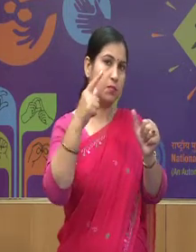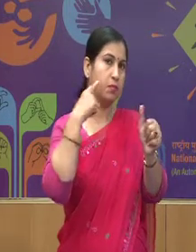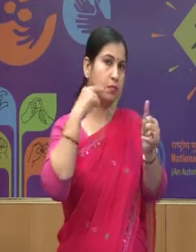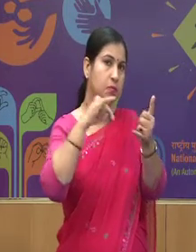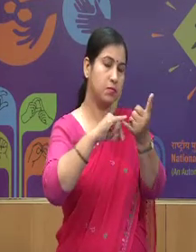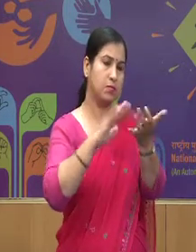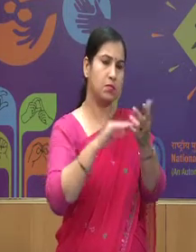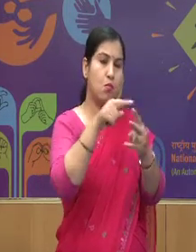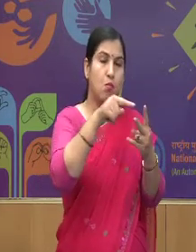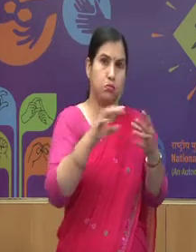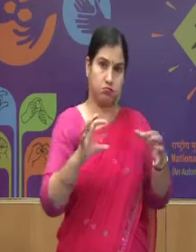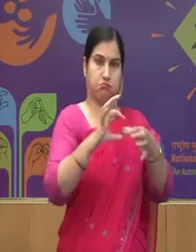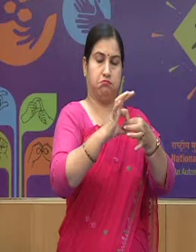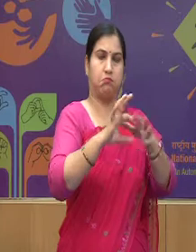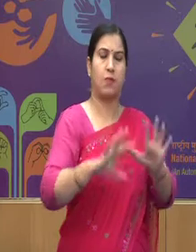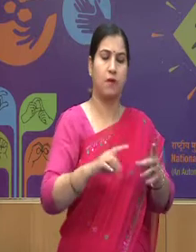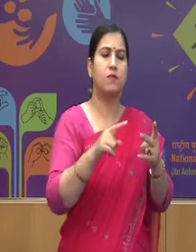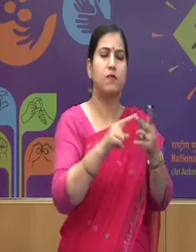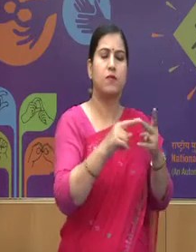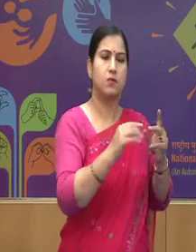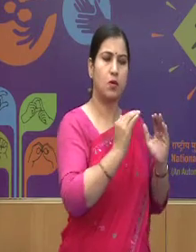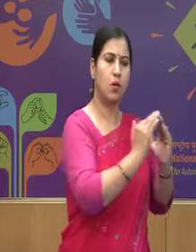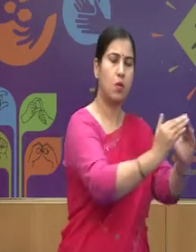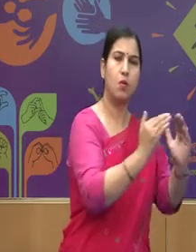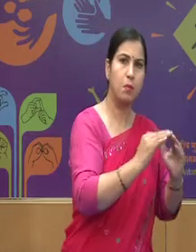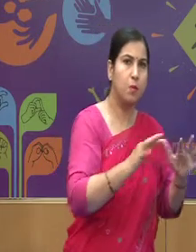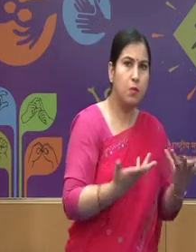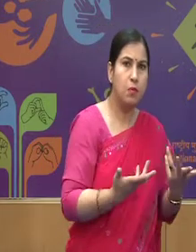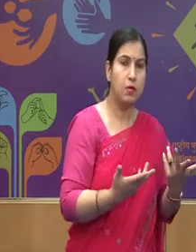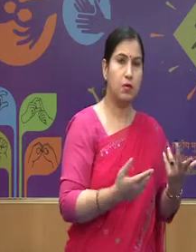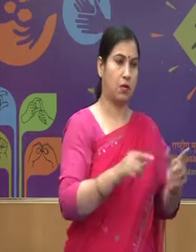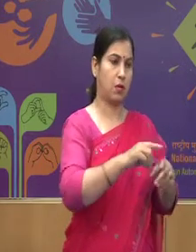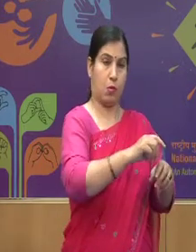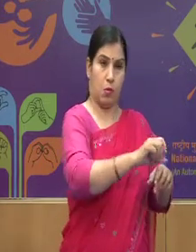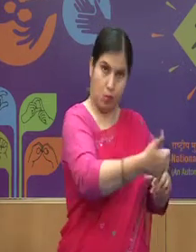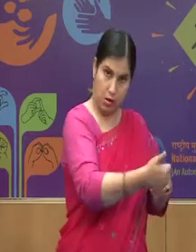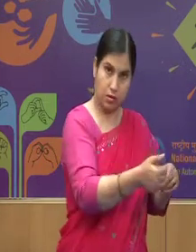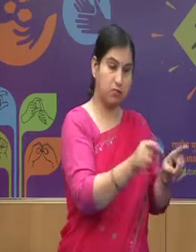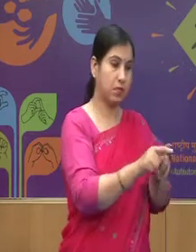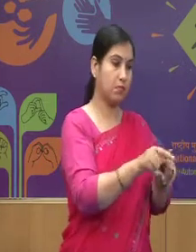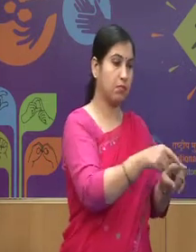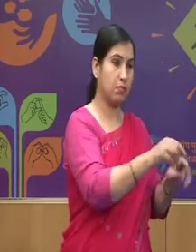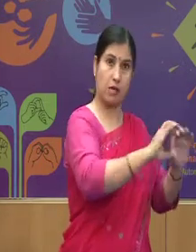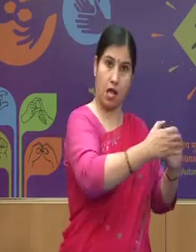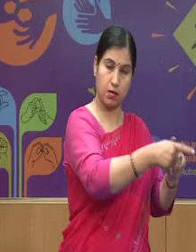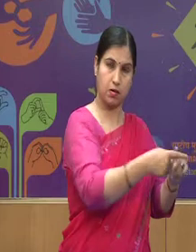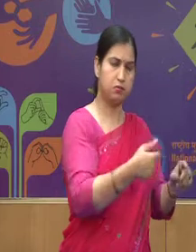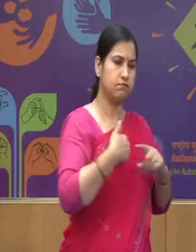As colonialism was the practice of winning and making countries dependent upon